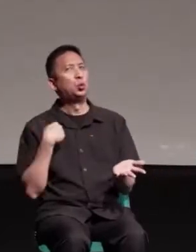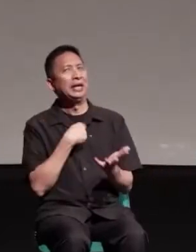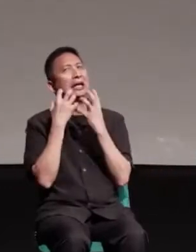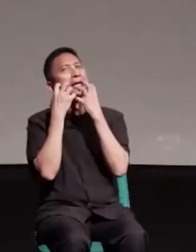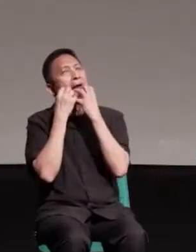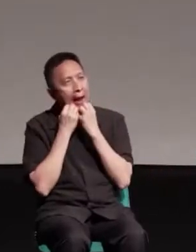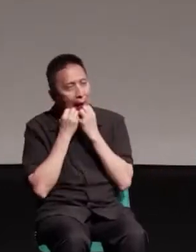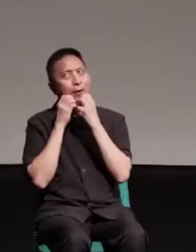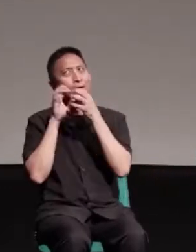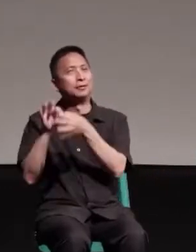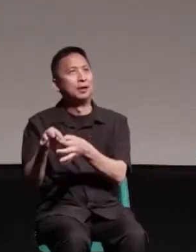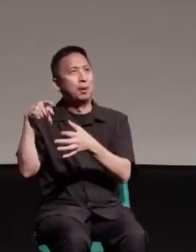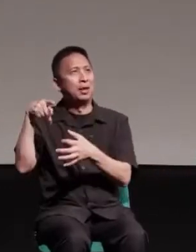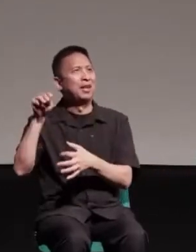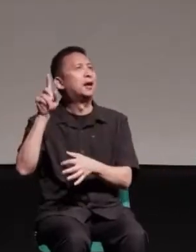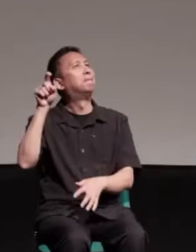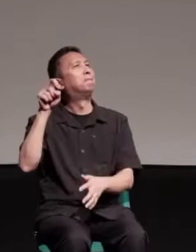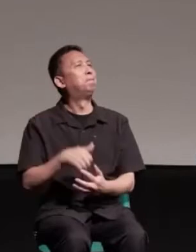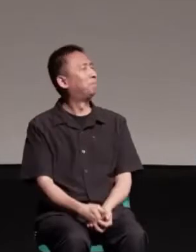media?